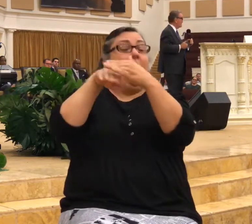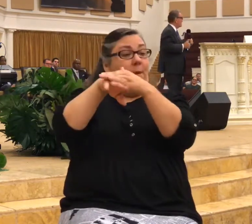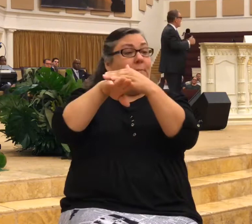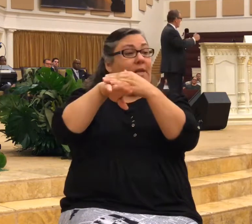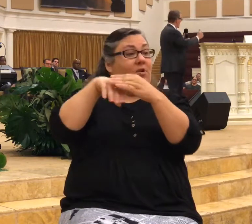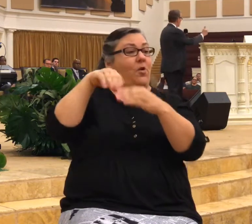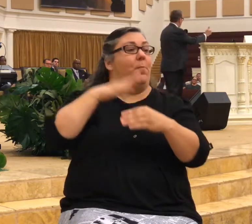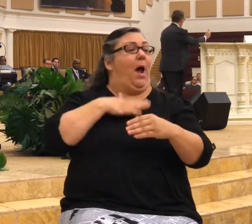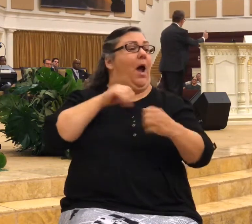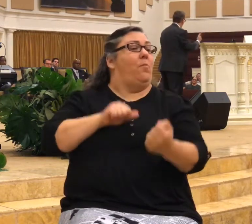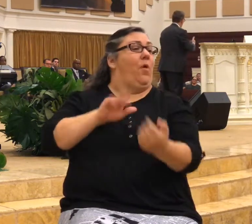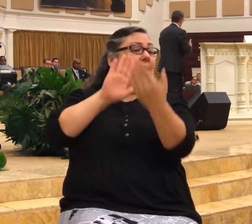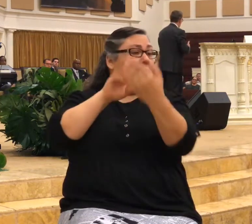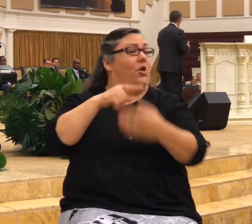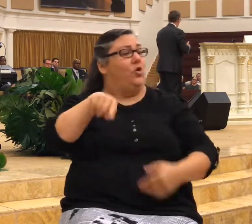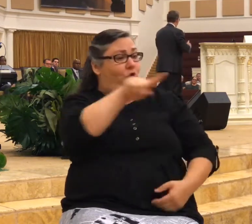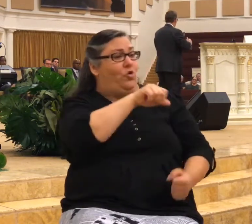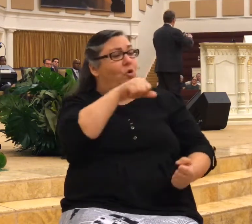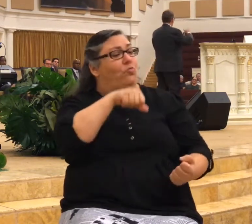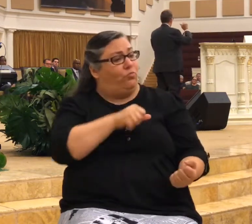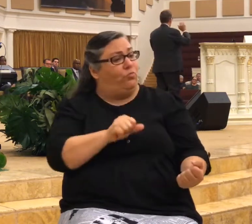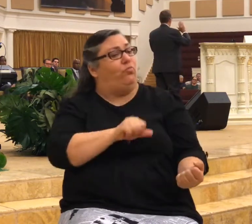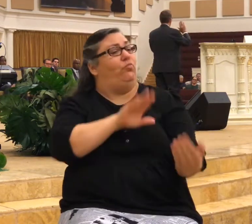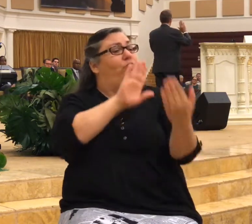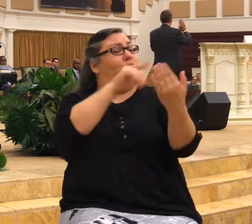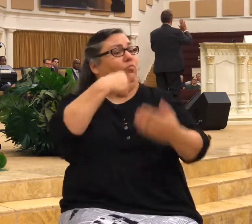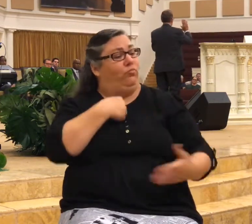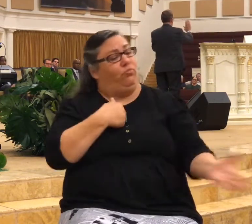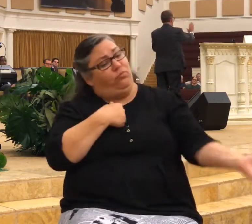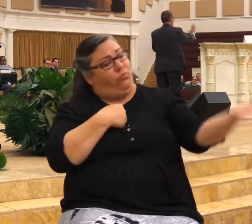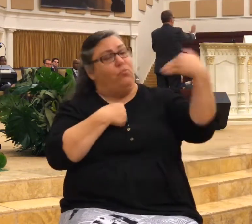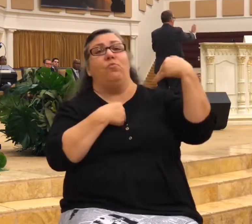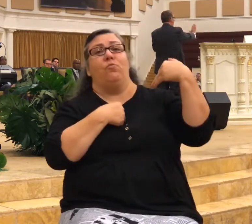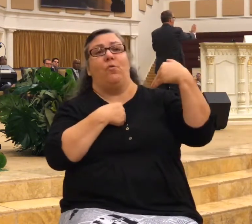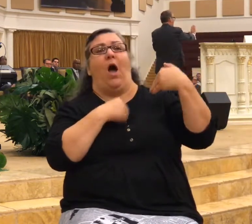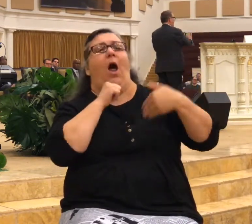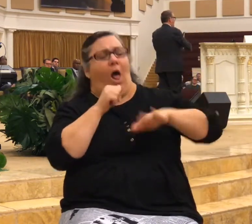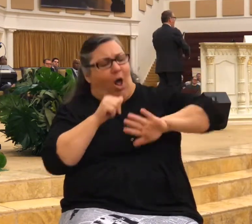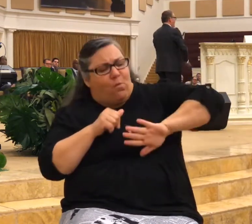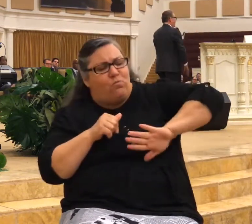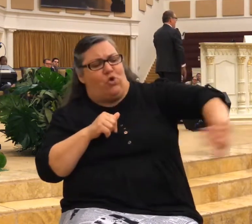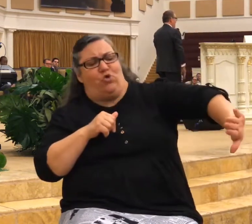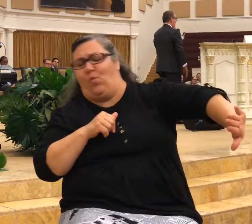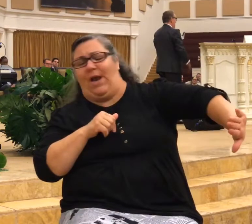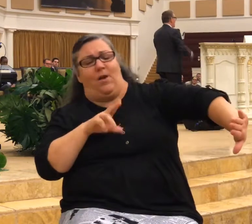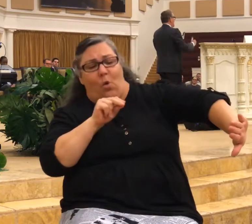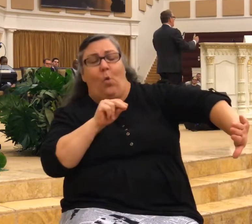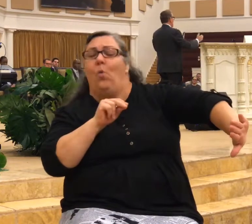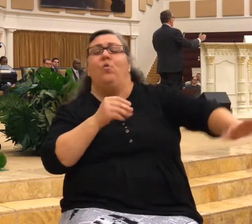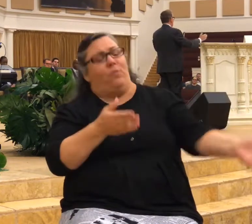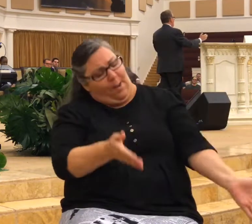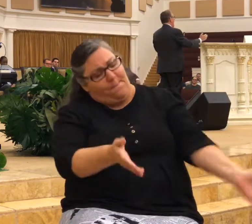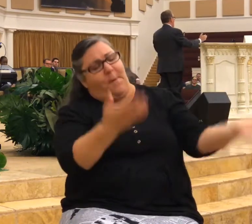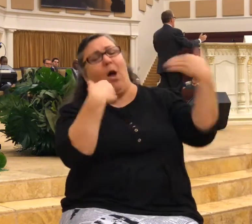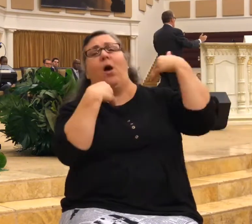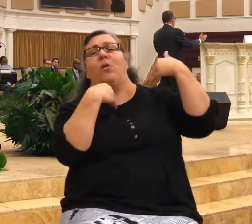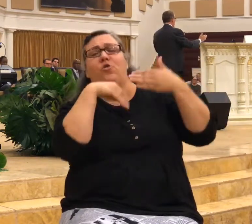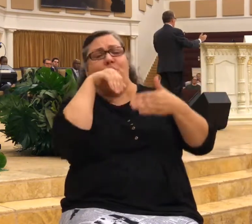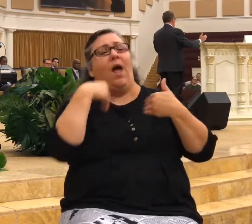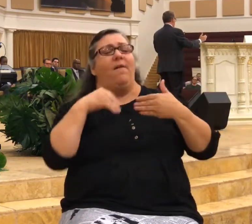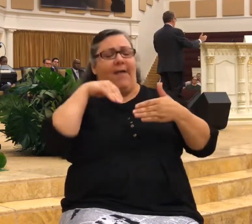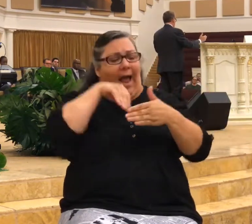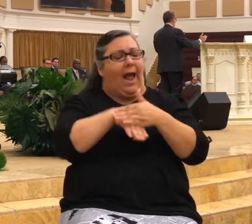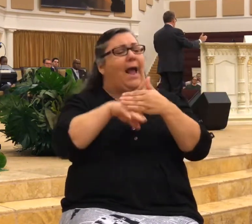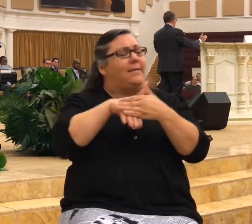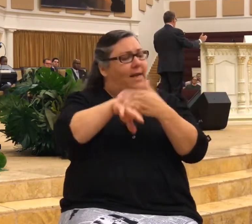presence. You can approach me. You are not pushed away at an arm's distance, but you are